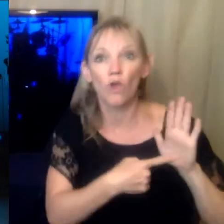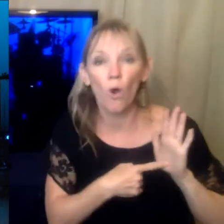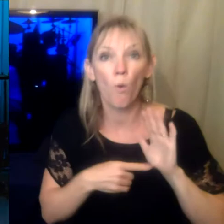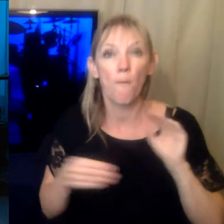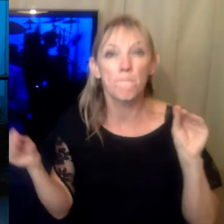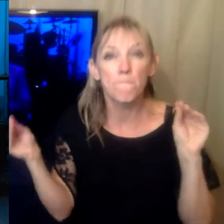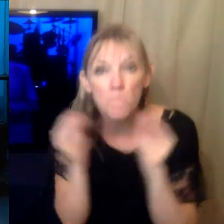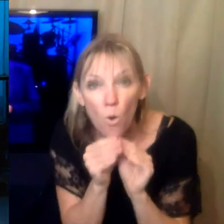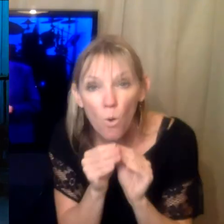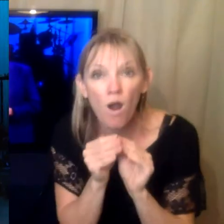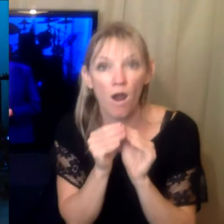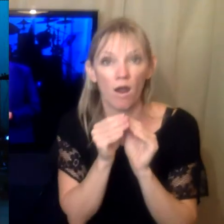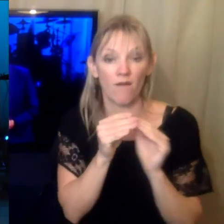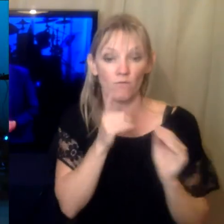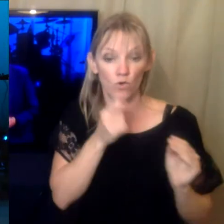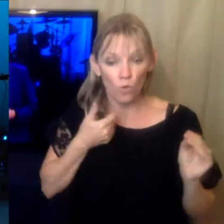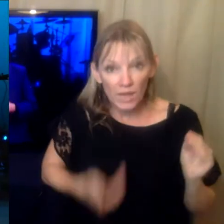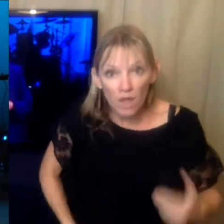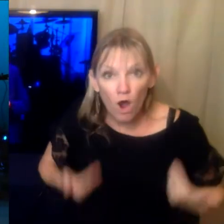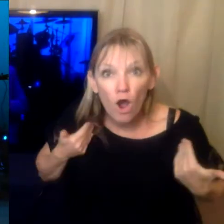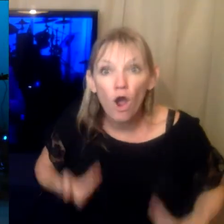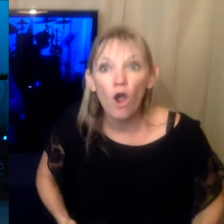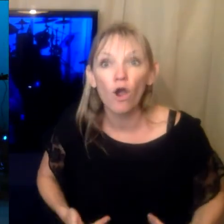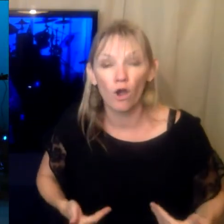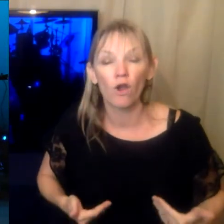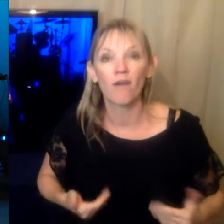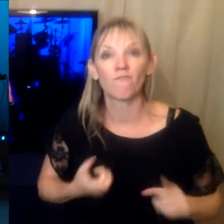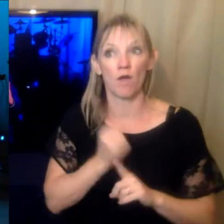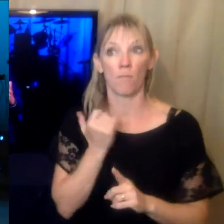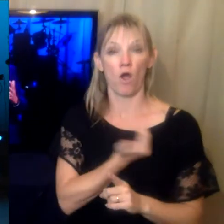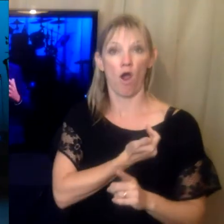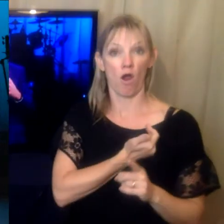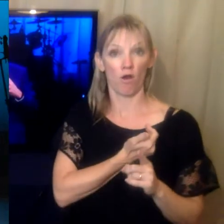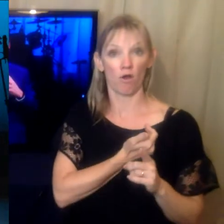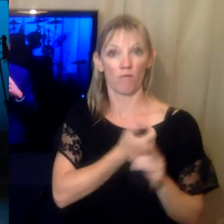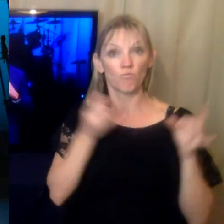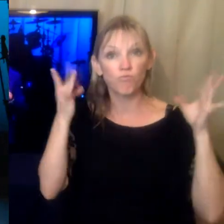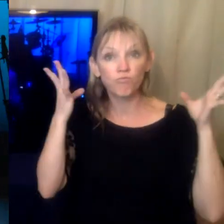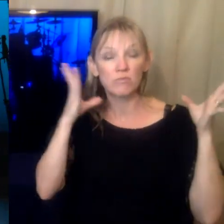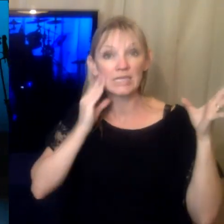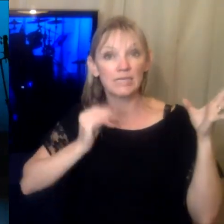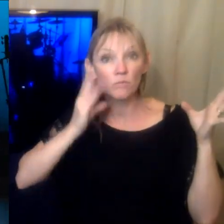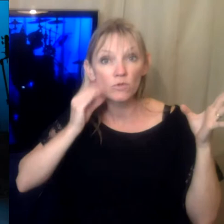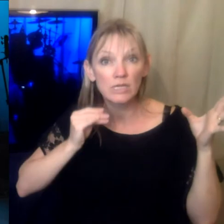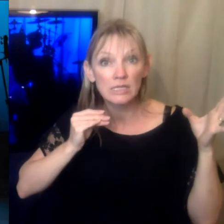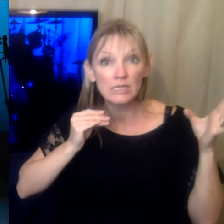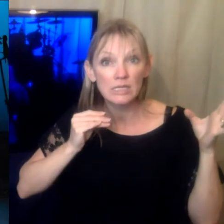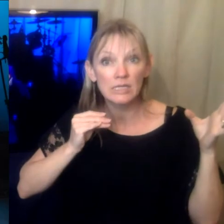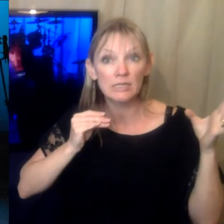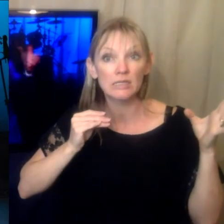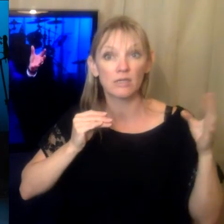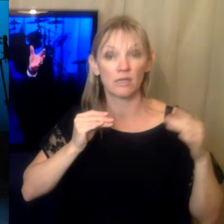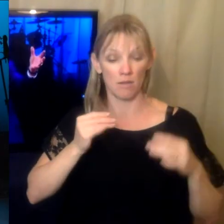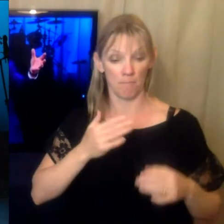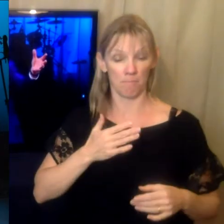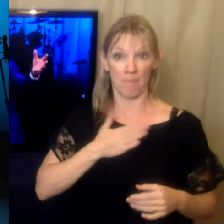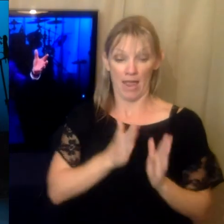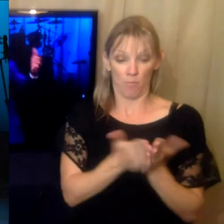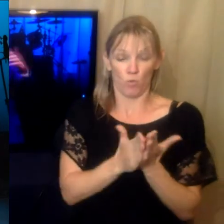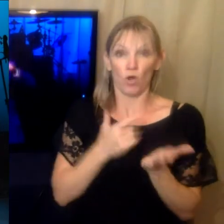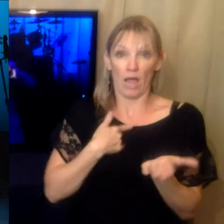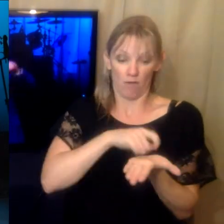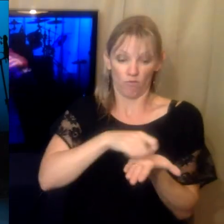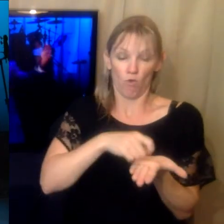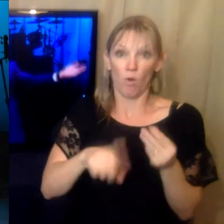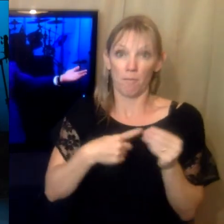have written in my book about a horrendously painful betrayal in my own life that actually became a gift that allowed me to open my heart even